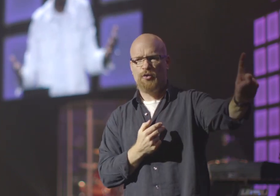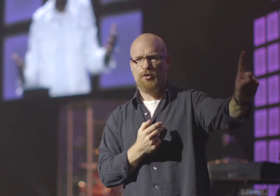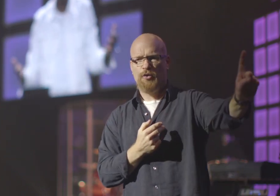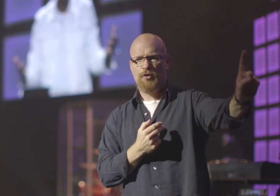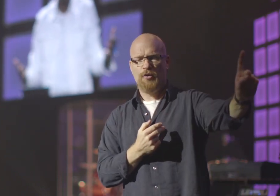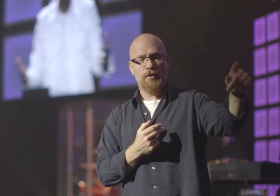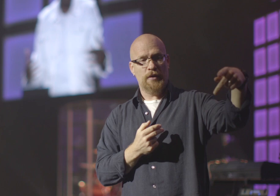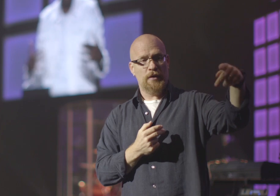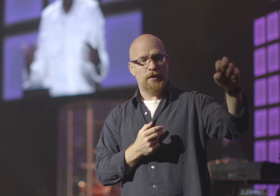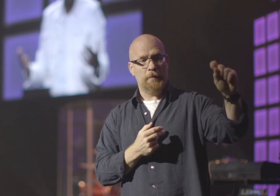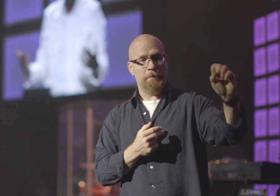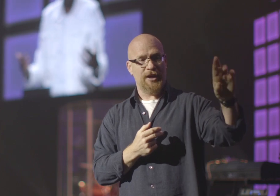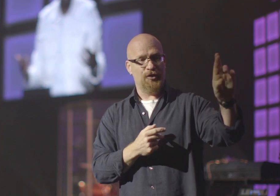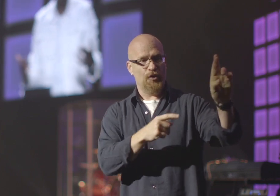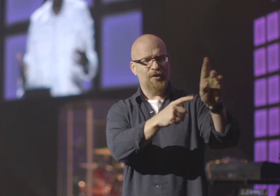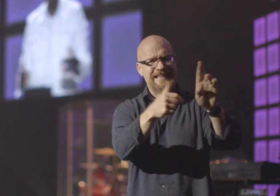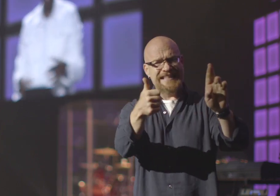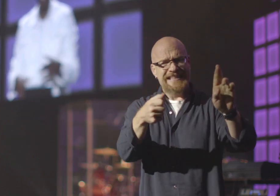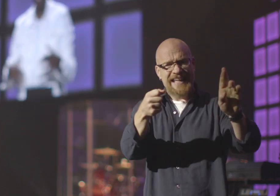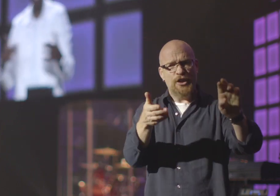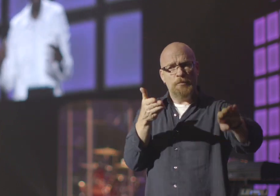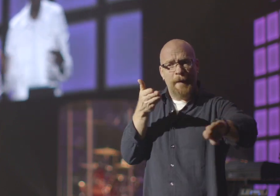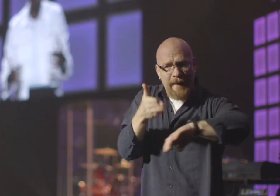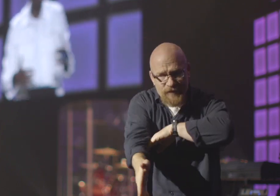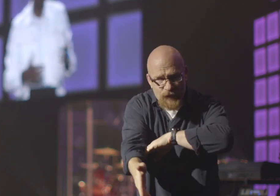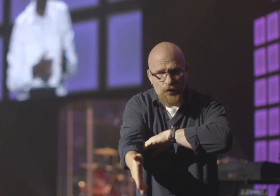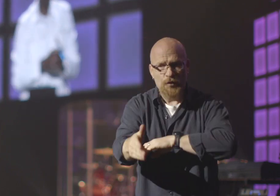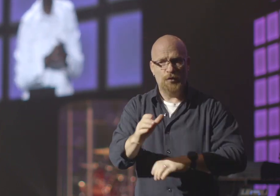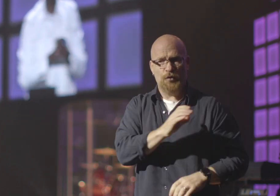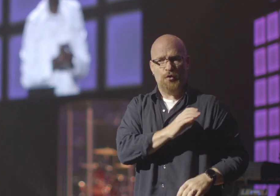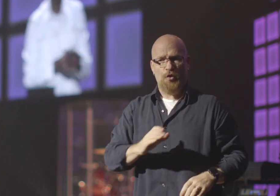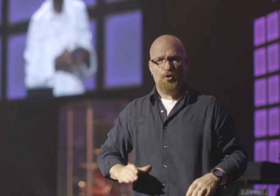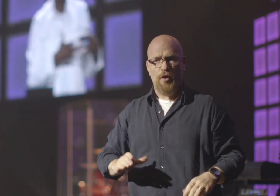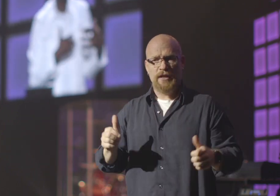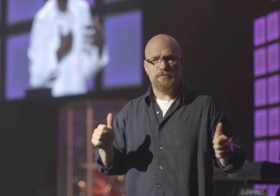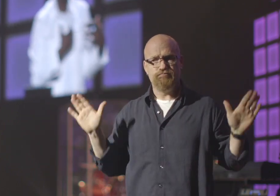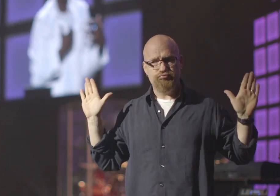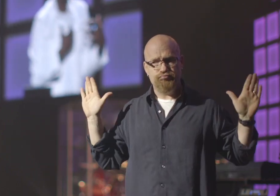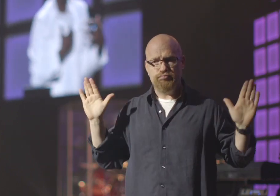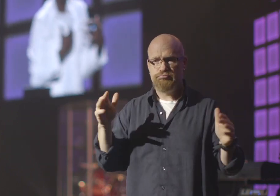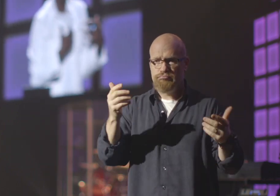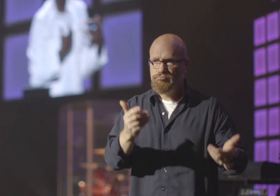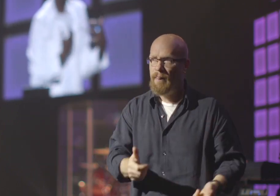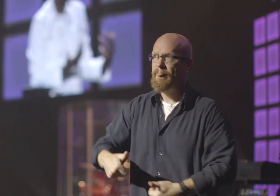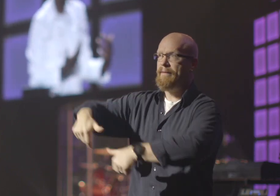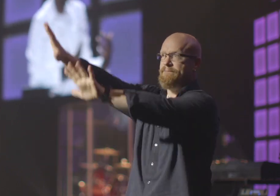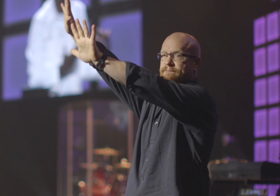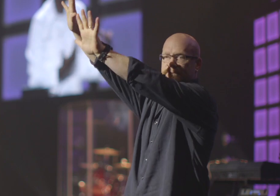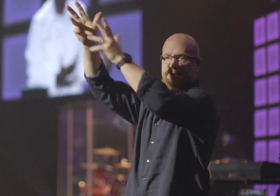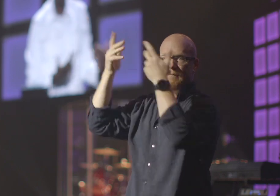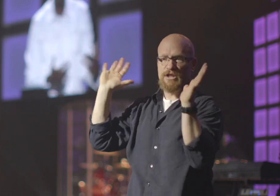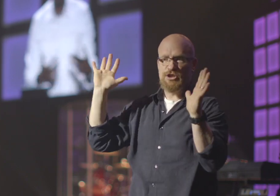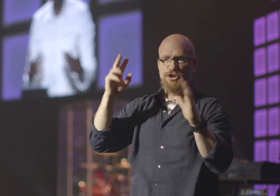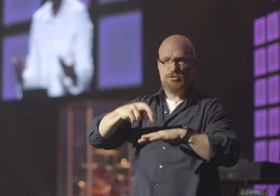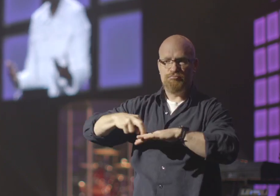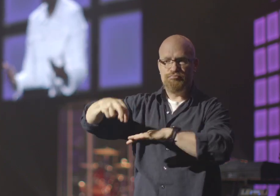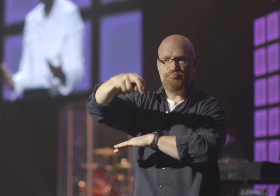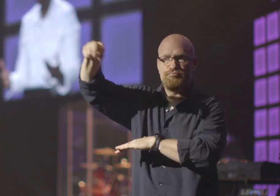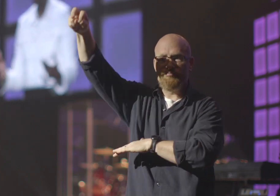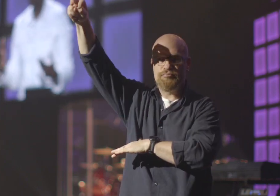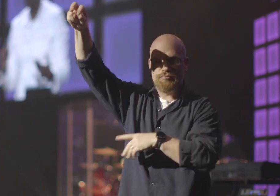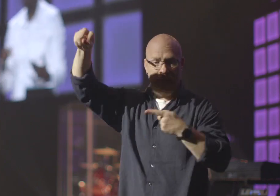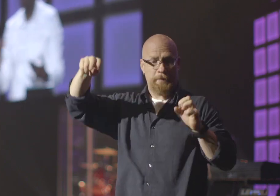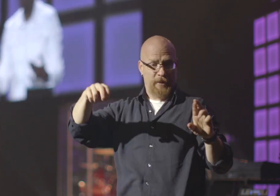have to understand, Peter, this is 10 years after Christ had left, and Peter still was just releasing the gospel or the good